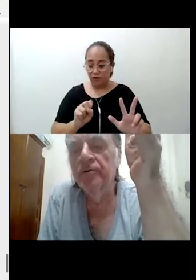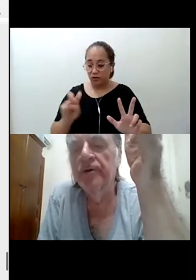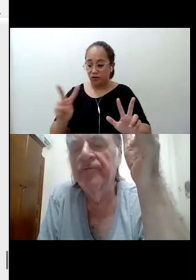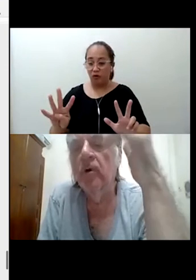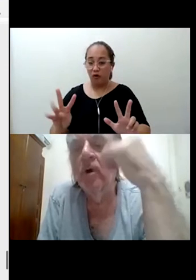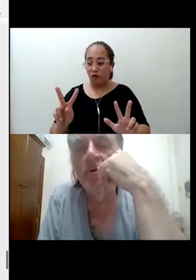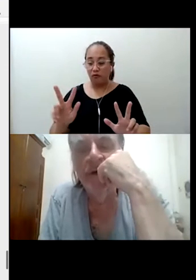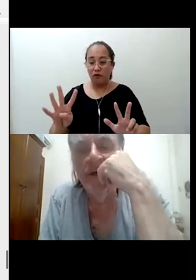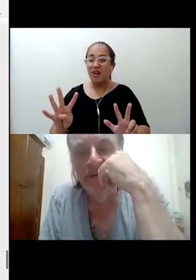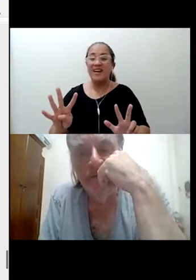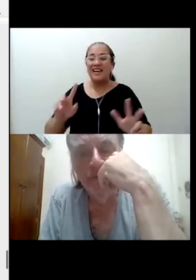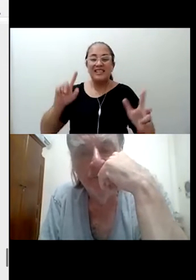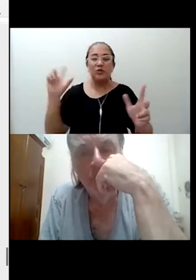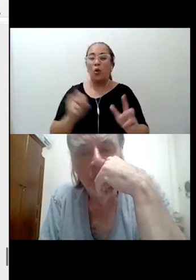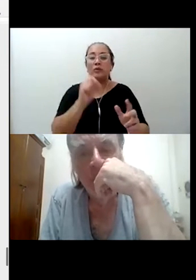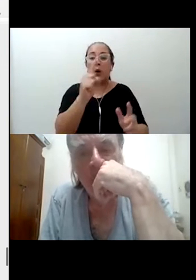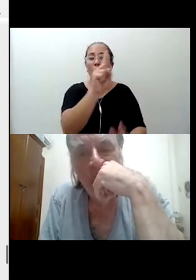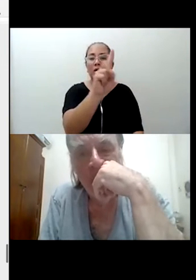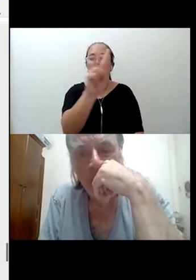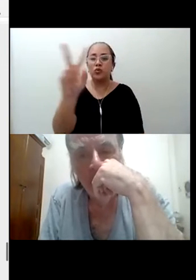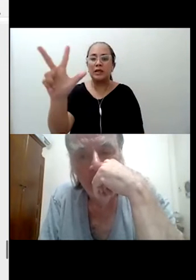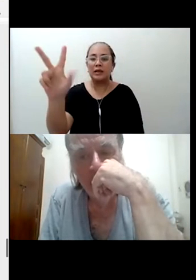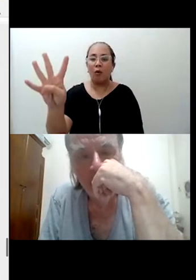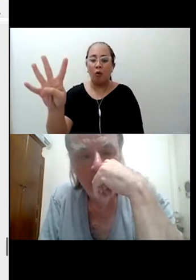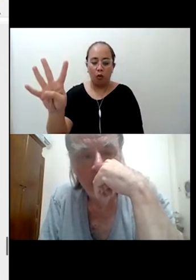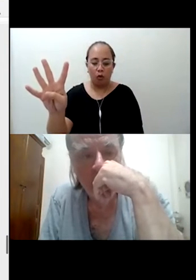2, 3, 4 all together.